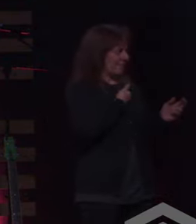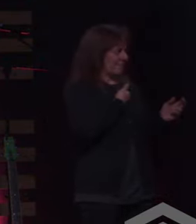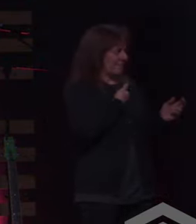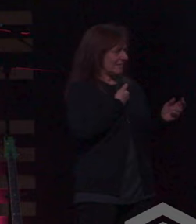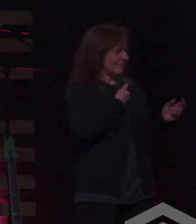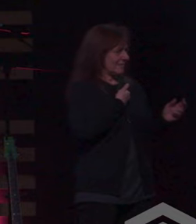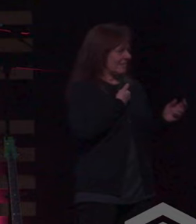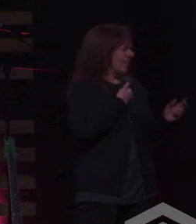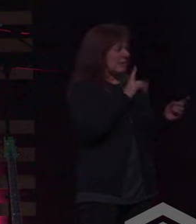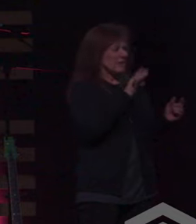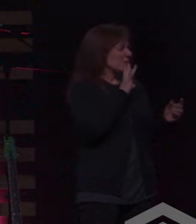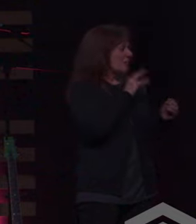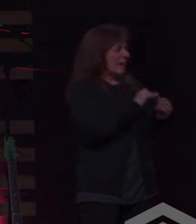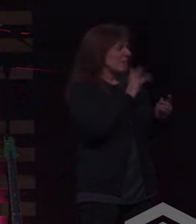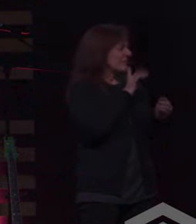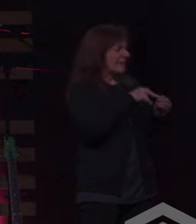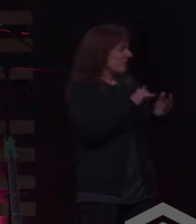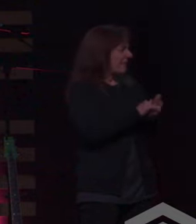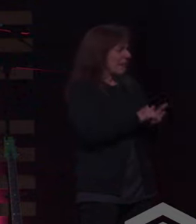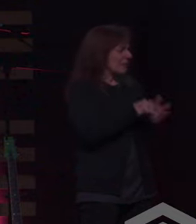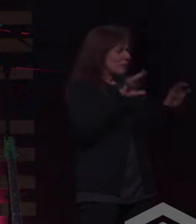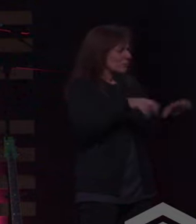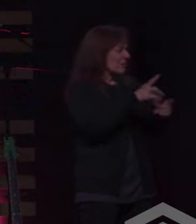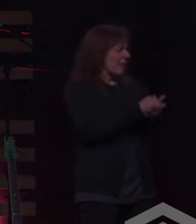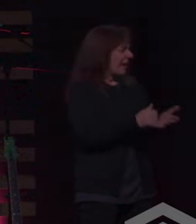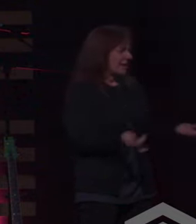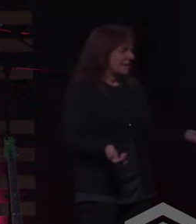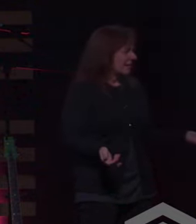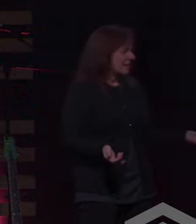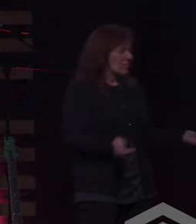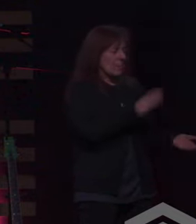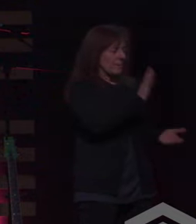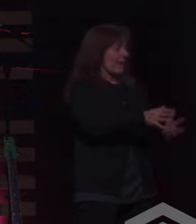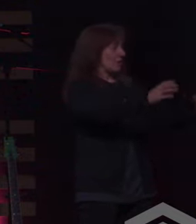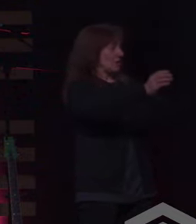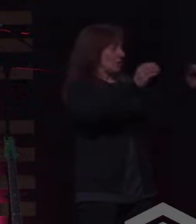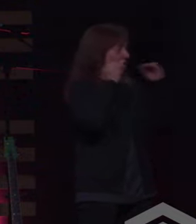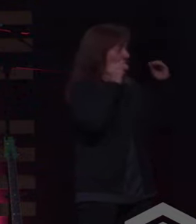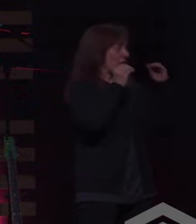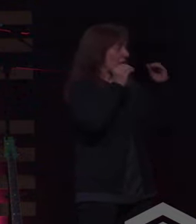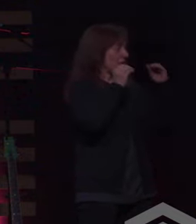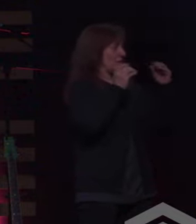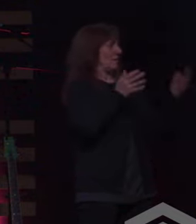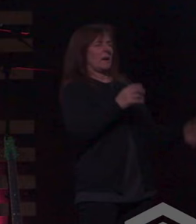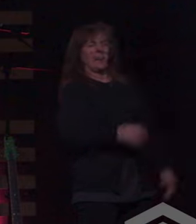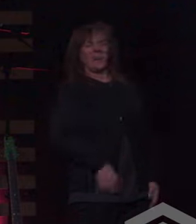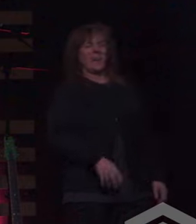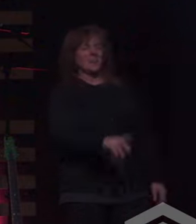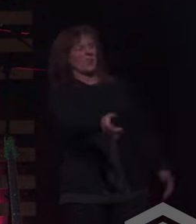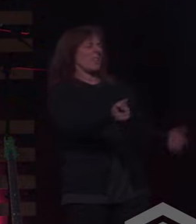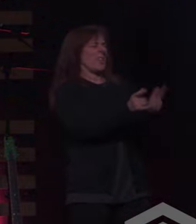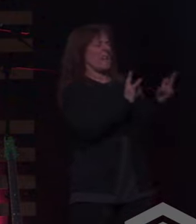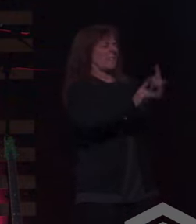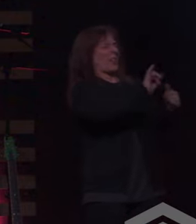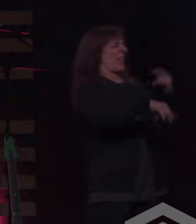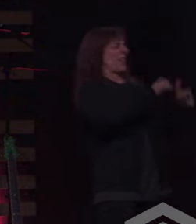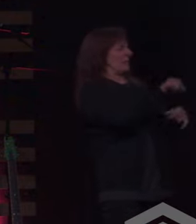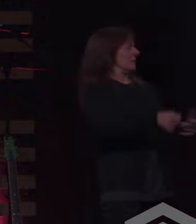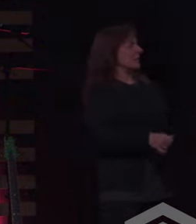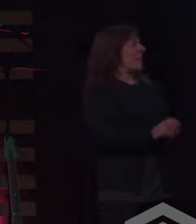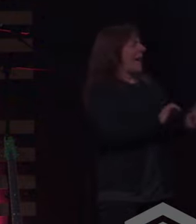We don't do that. We don't talk about that. Those aren't the things that we do. We were never taught these things. We're just taught, oh, you guys should love each other. No, how